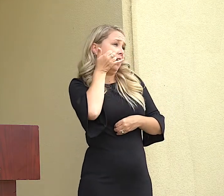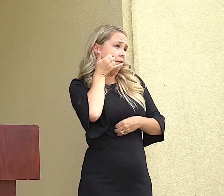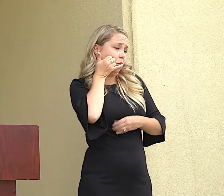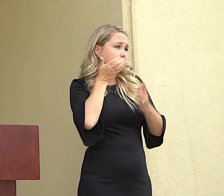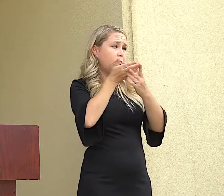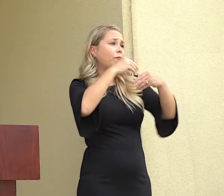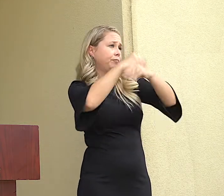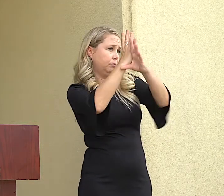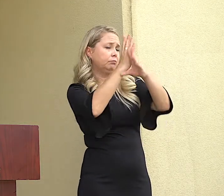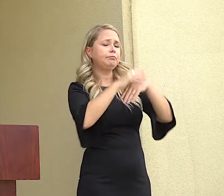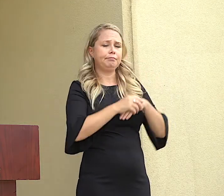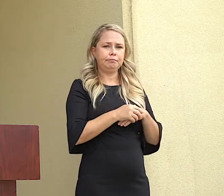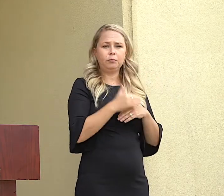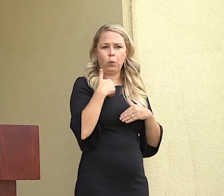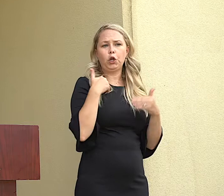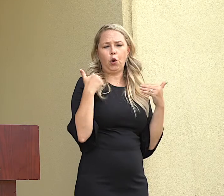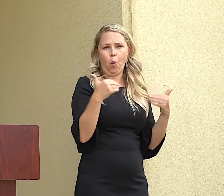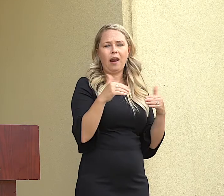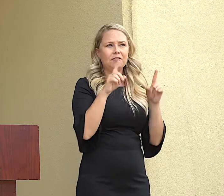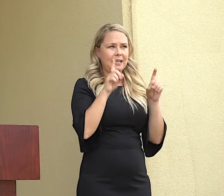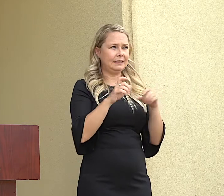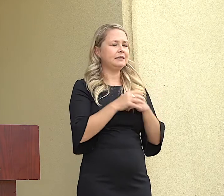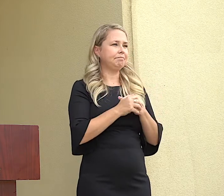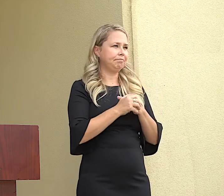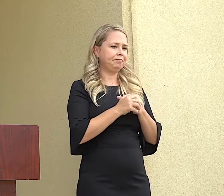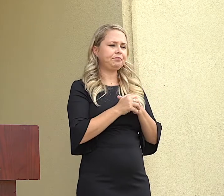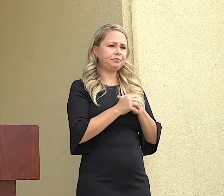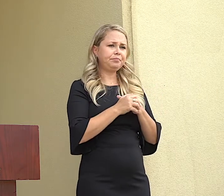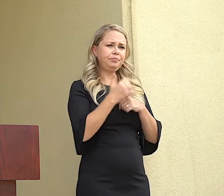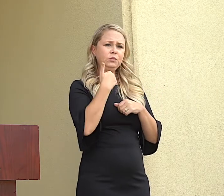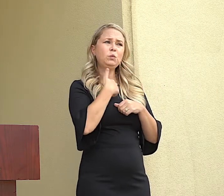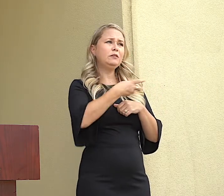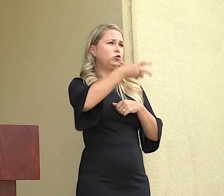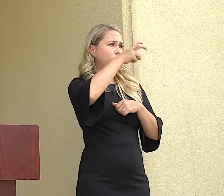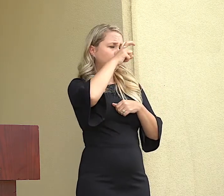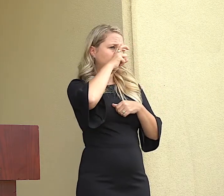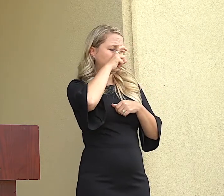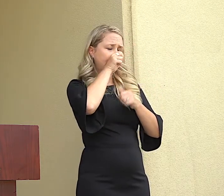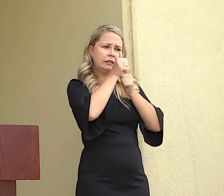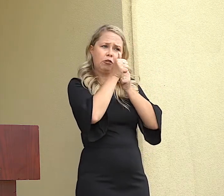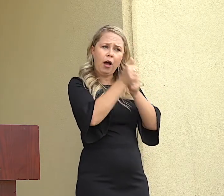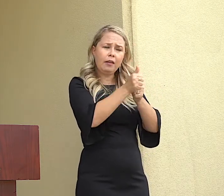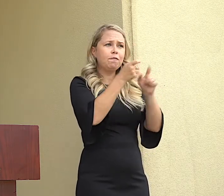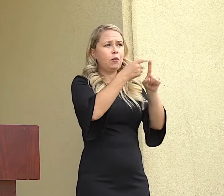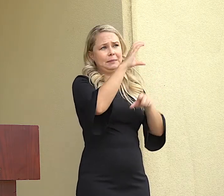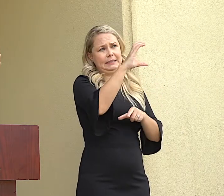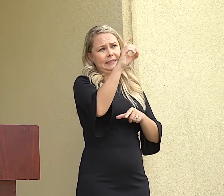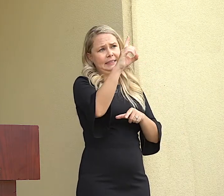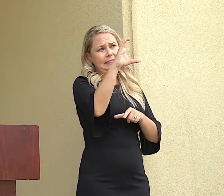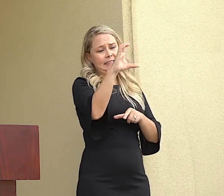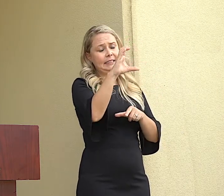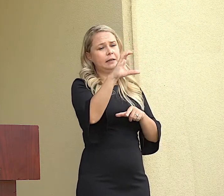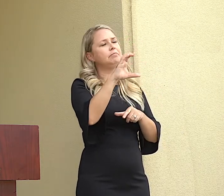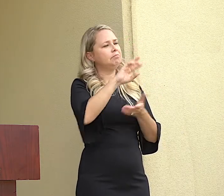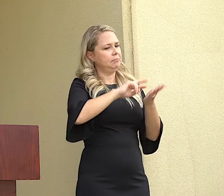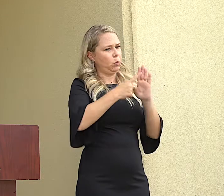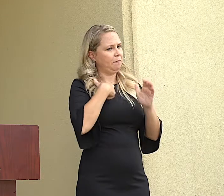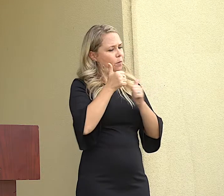something of that nature, or whether we can go ahead and have testing. Then I'll approve testing. But we have strict guidelines from the Centers of Disease Control that requires us to